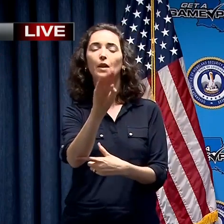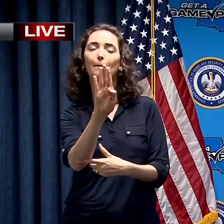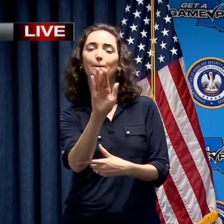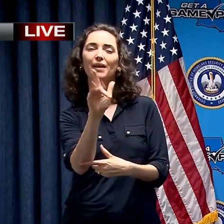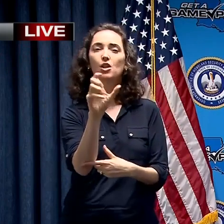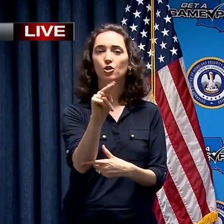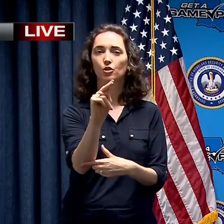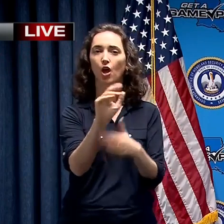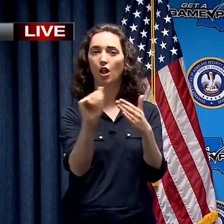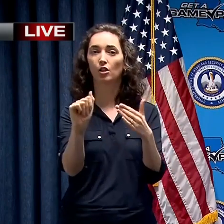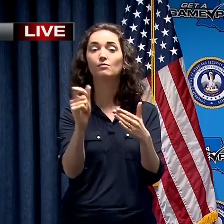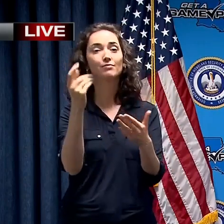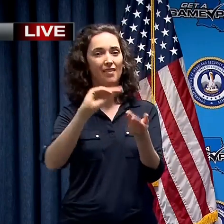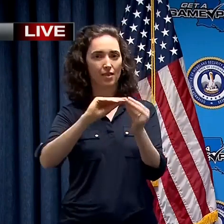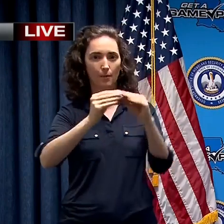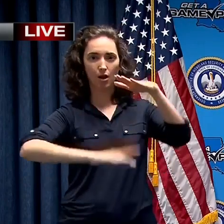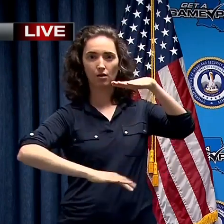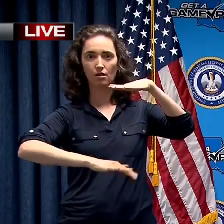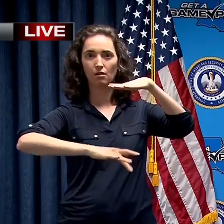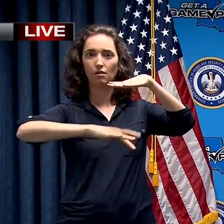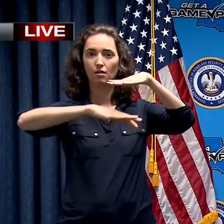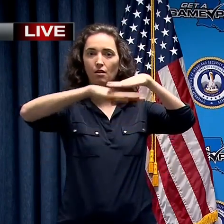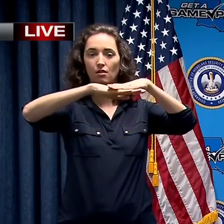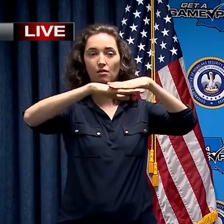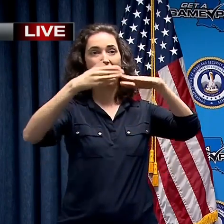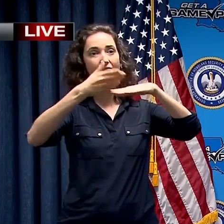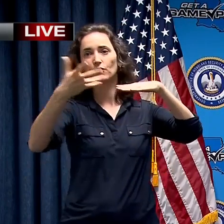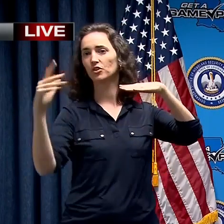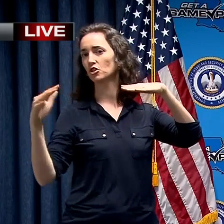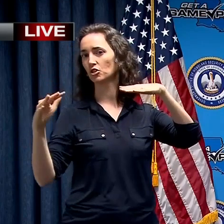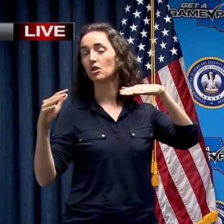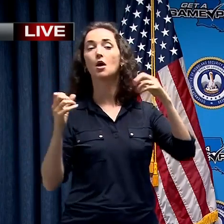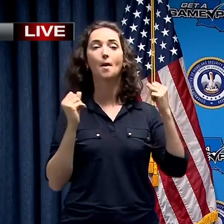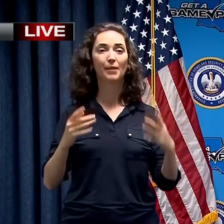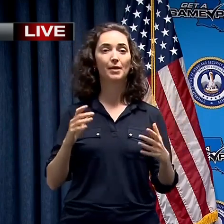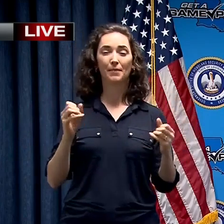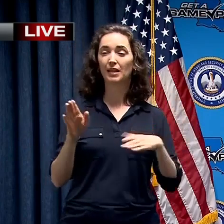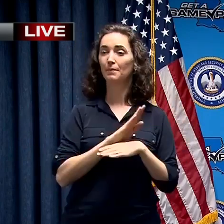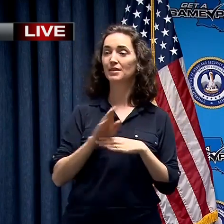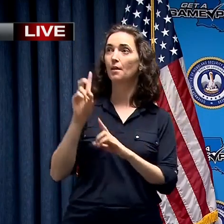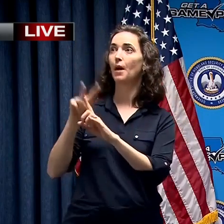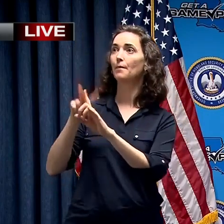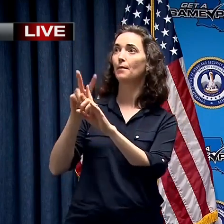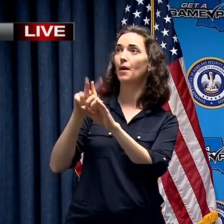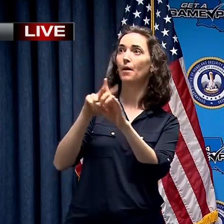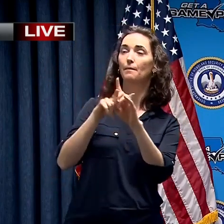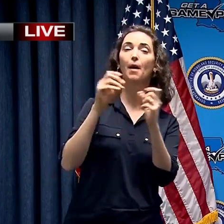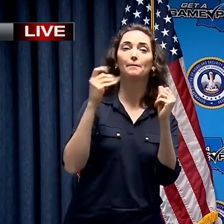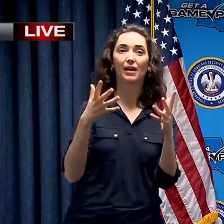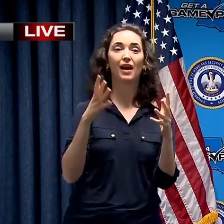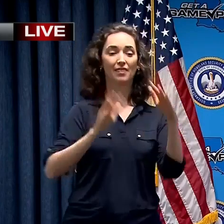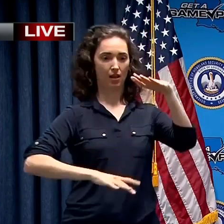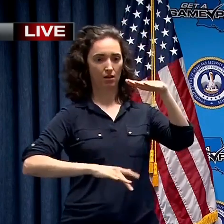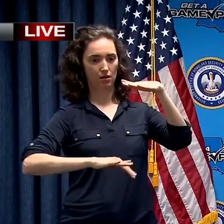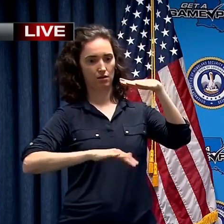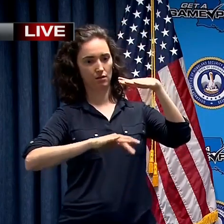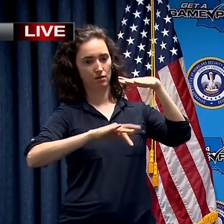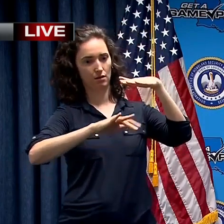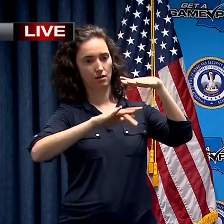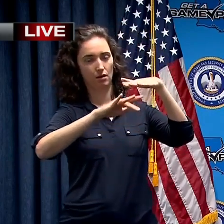is finite, and I think as you see more businesses around the country apply for these loans, that amount is going to dwindle down, and so we're